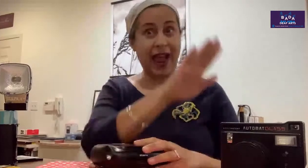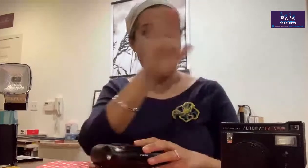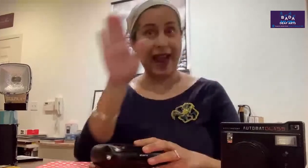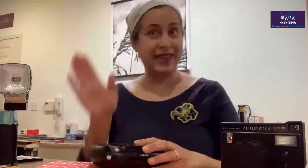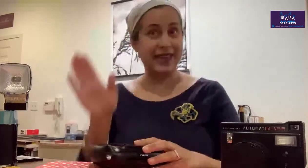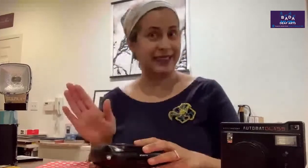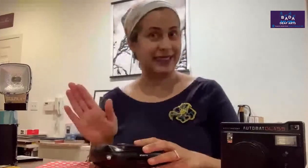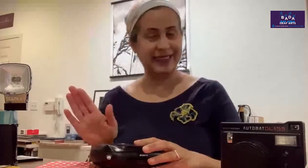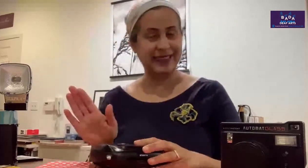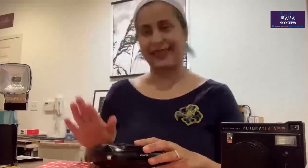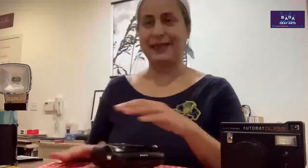this equipment.